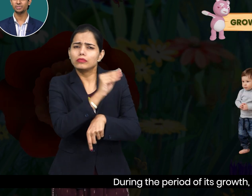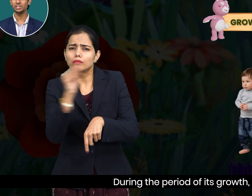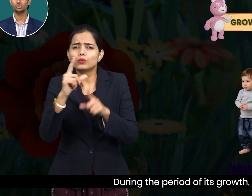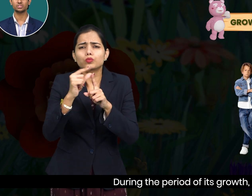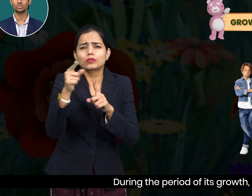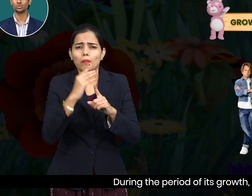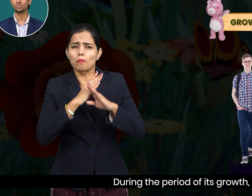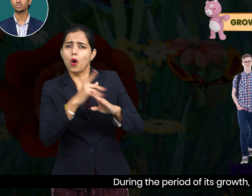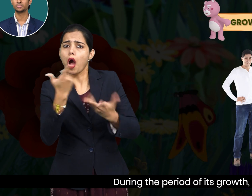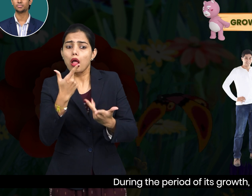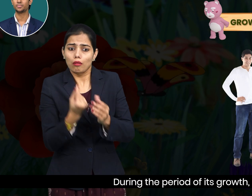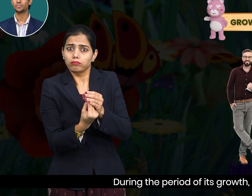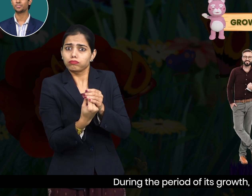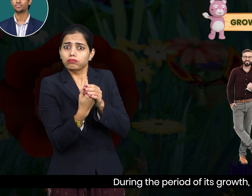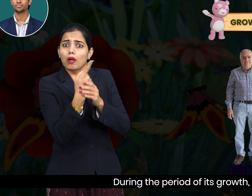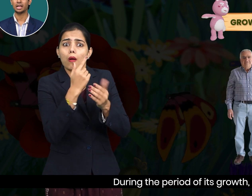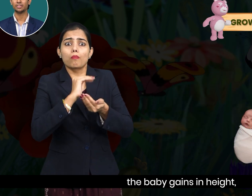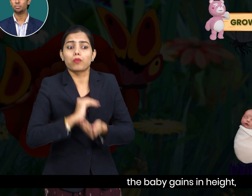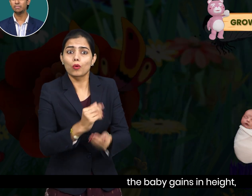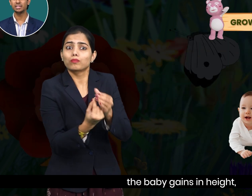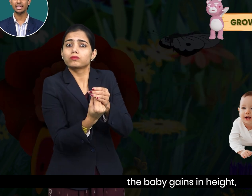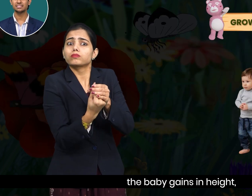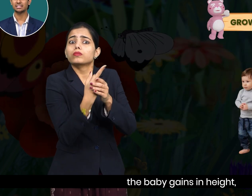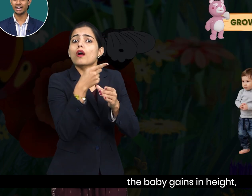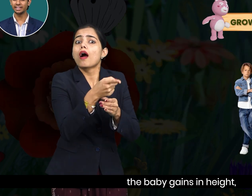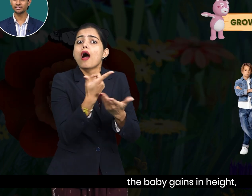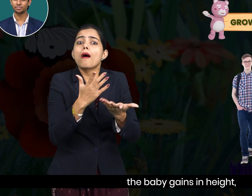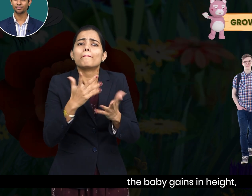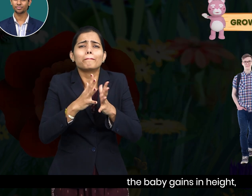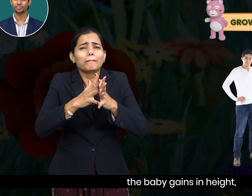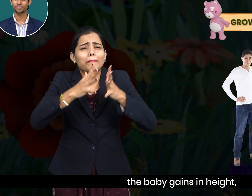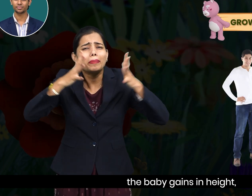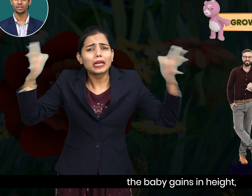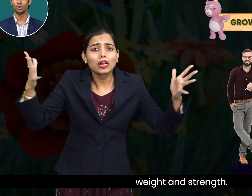During the period of its growth, the